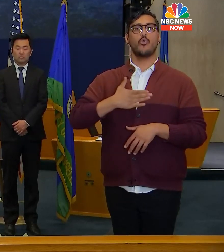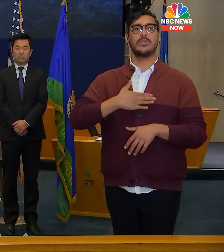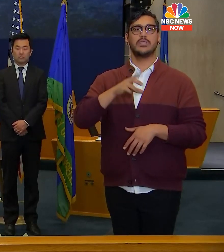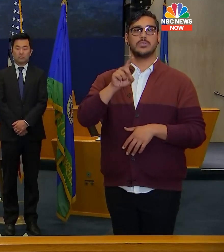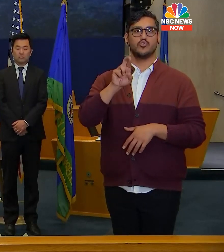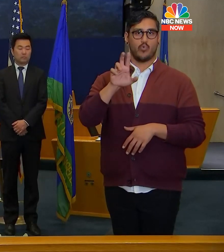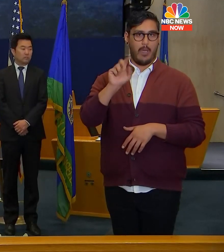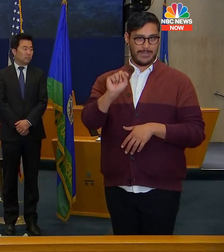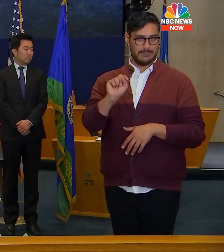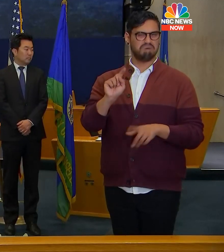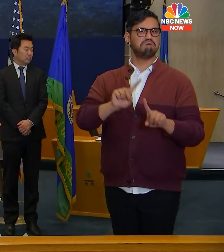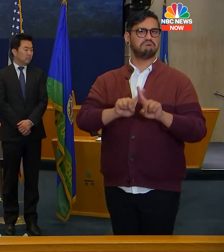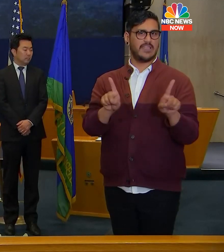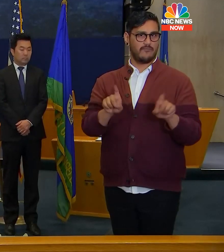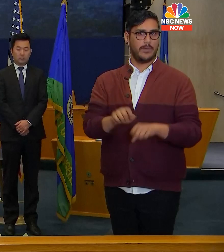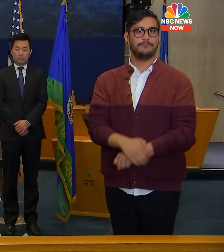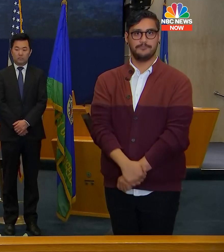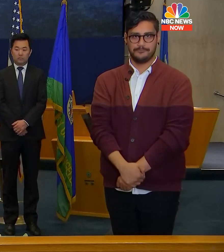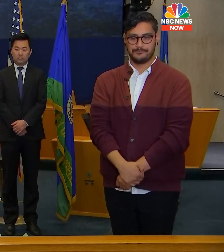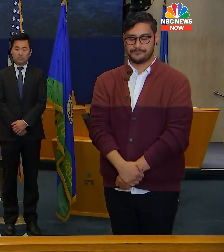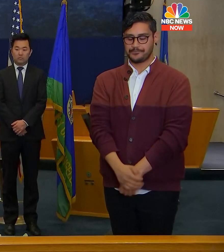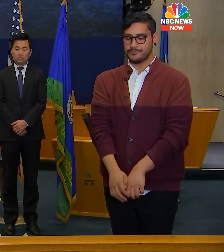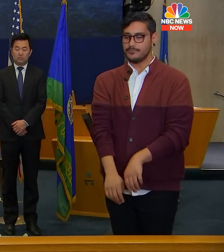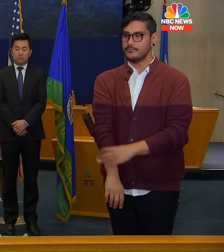The next question.